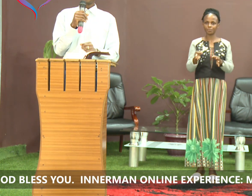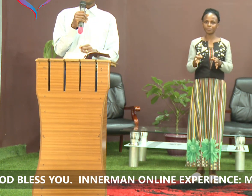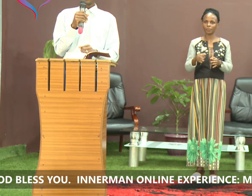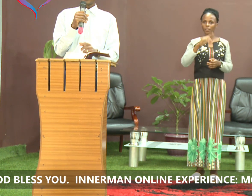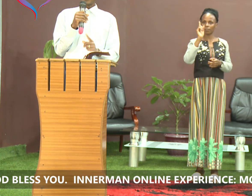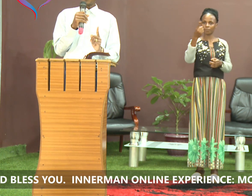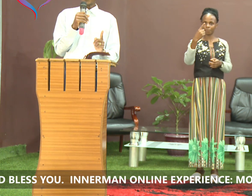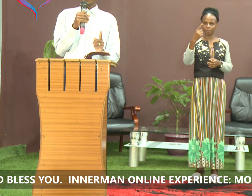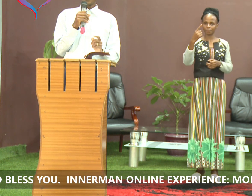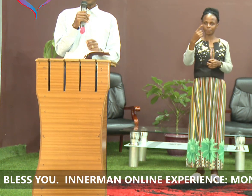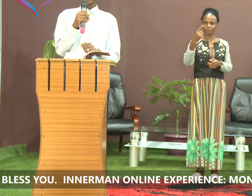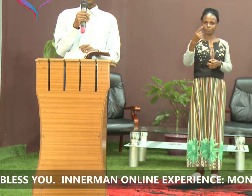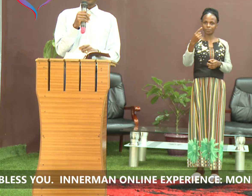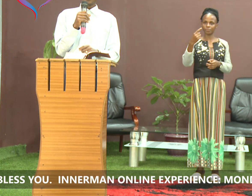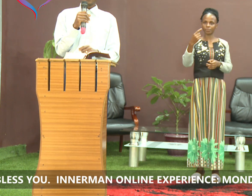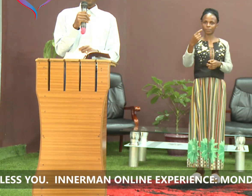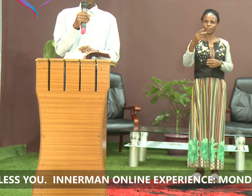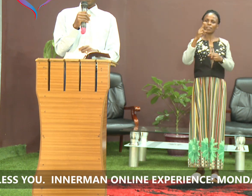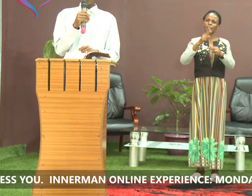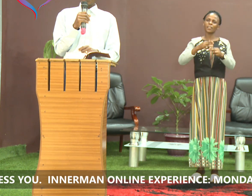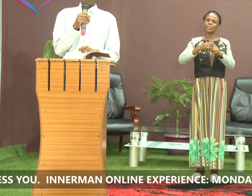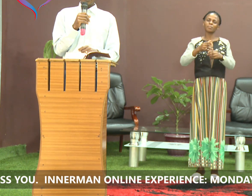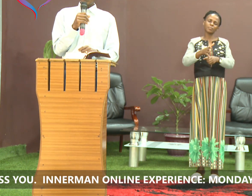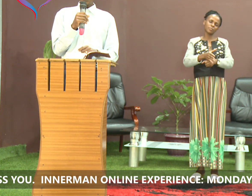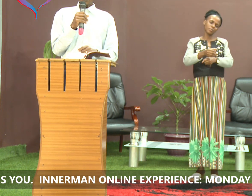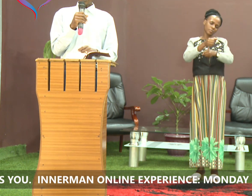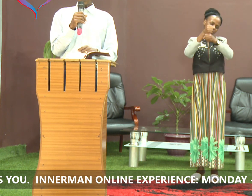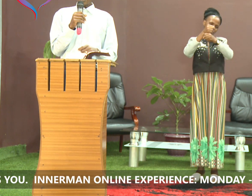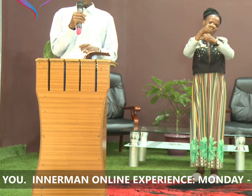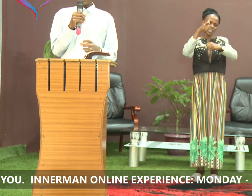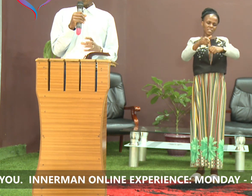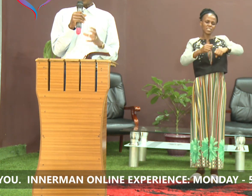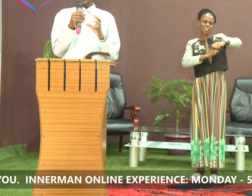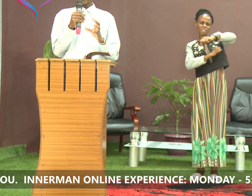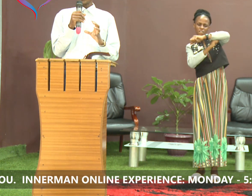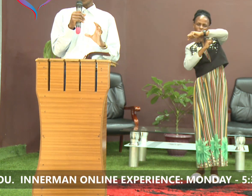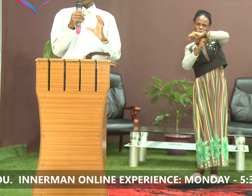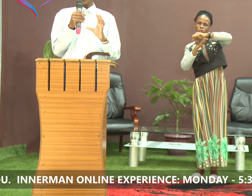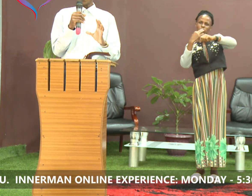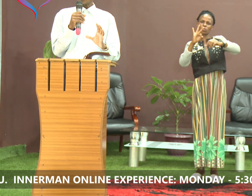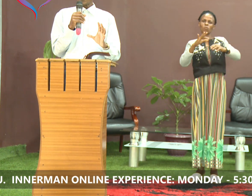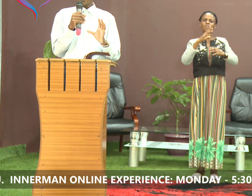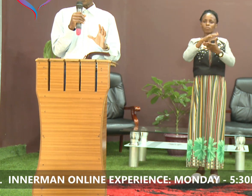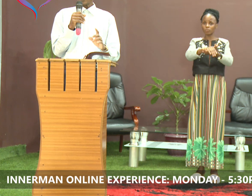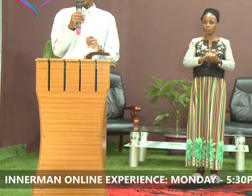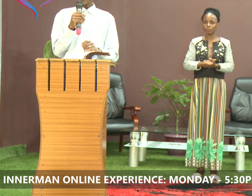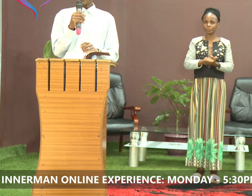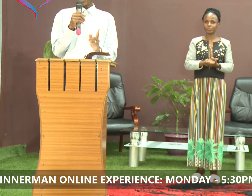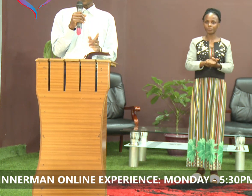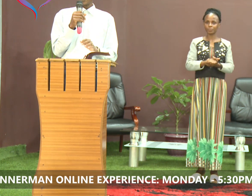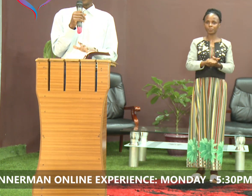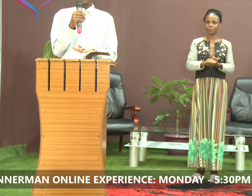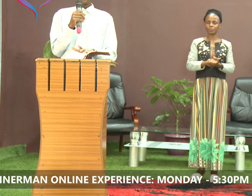three. The first one, but it's a trust. These are the pillars of marriage. Zino mpaji mkulu nyo mubufumbo